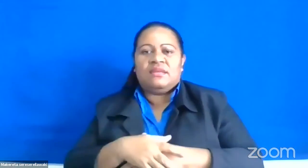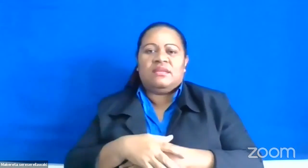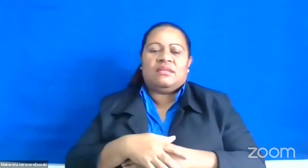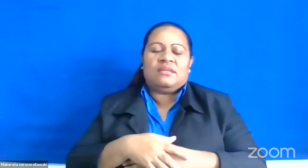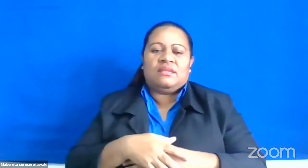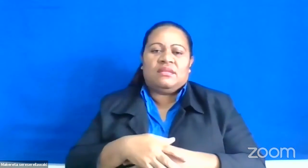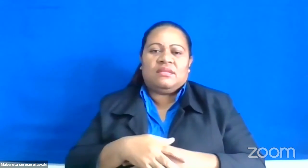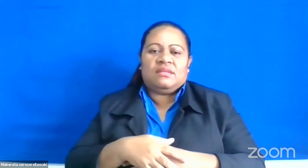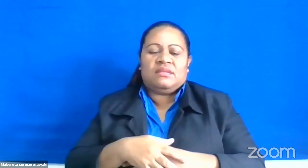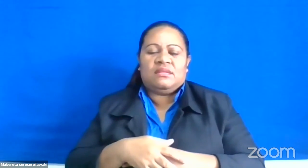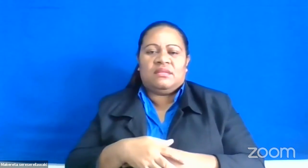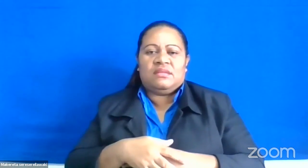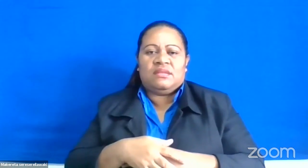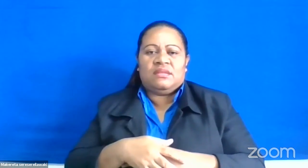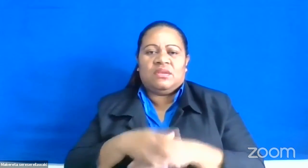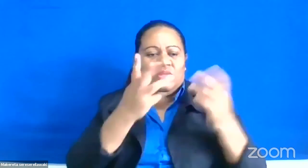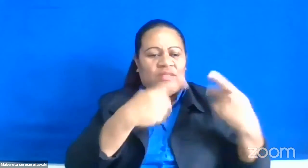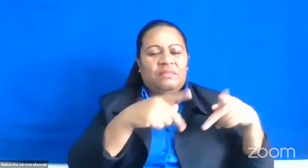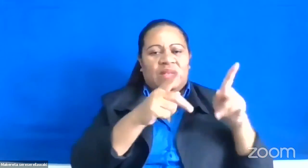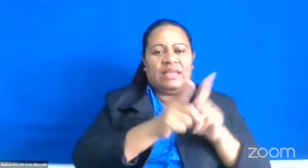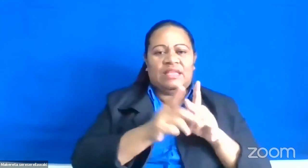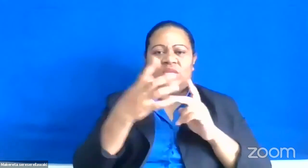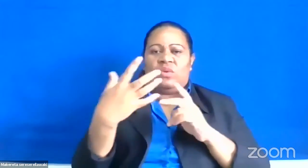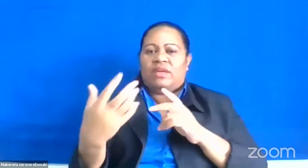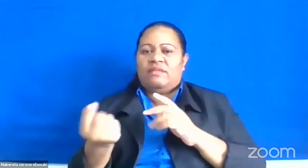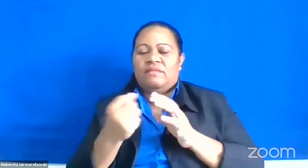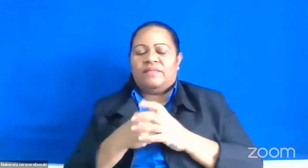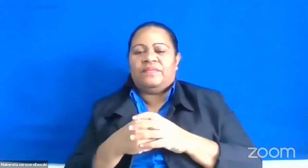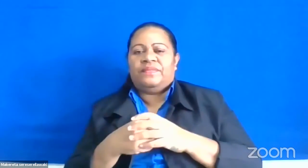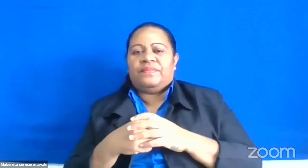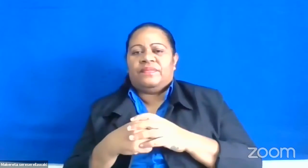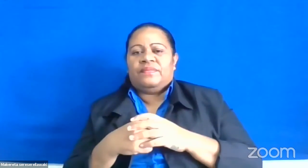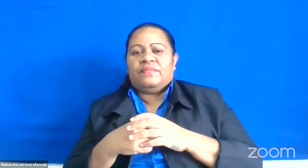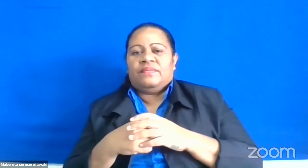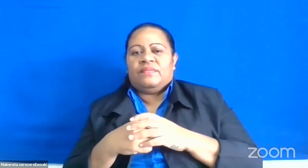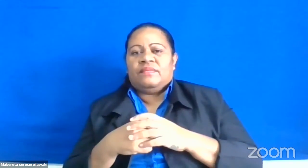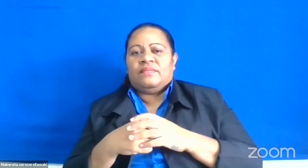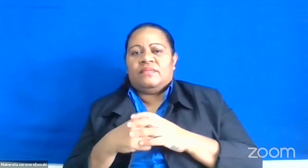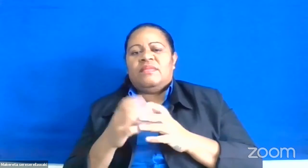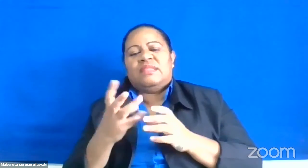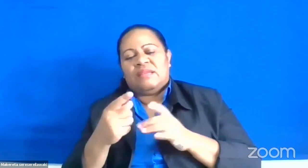otherwise uh generally uh there are certain things that are similar